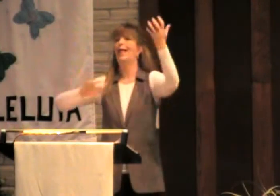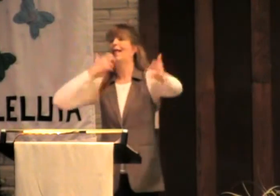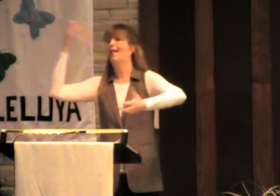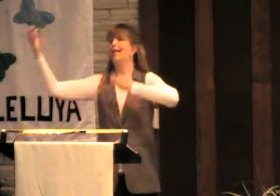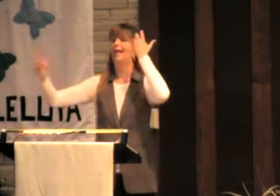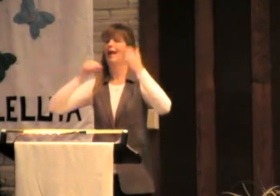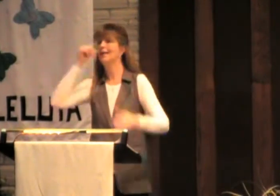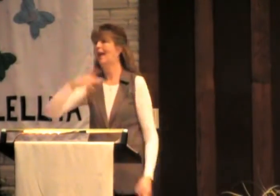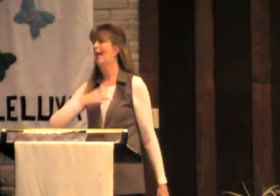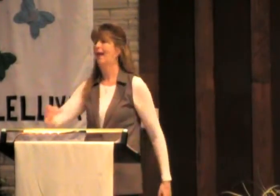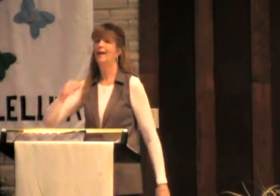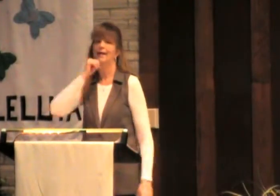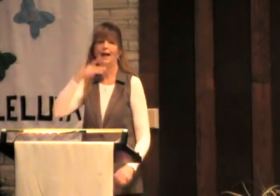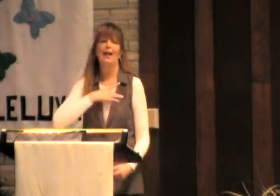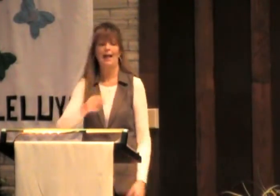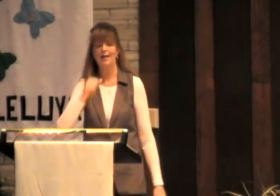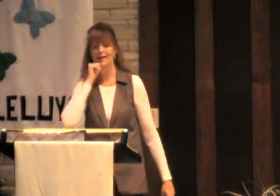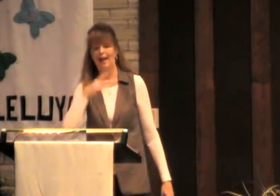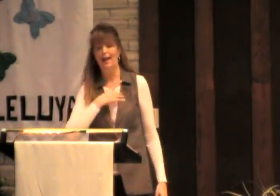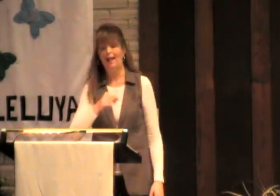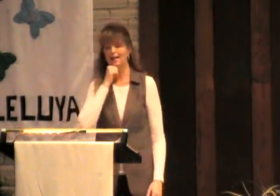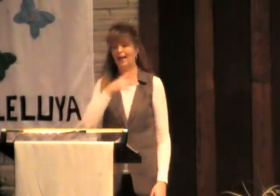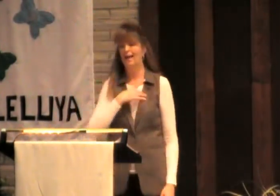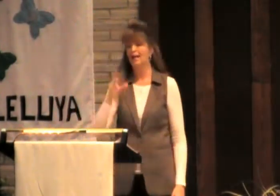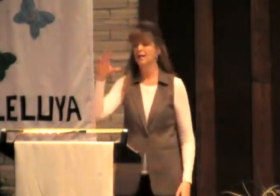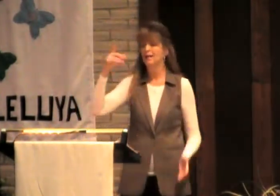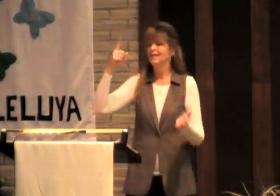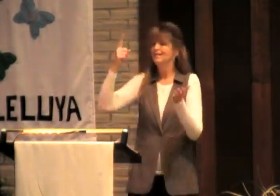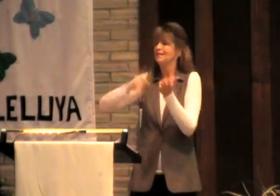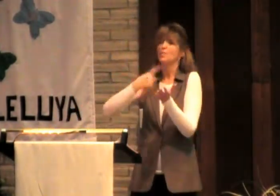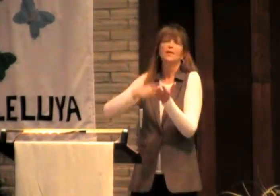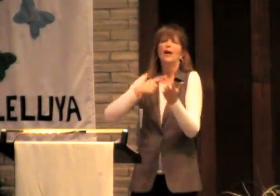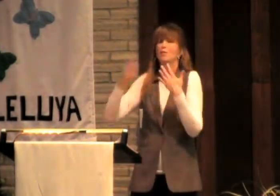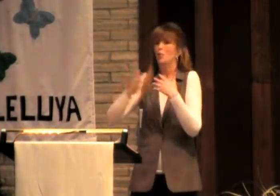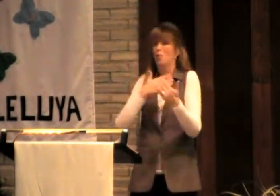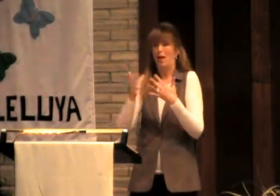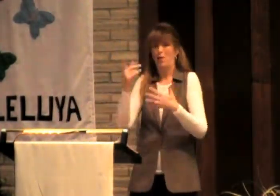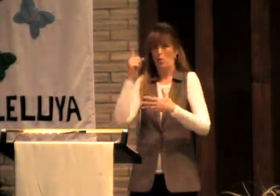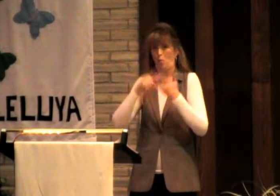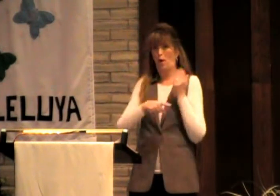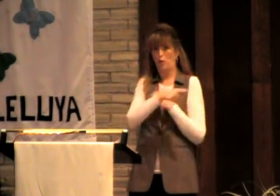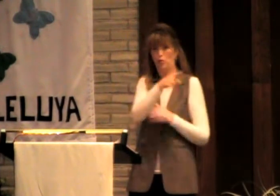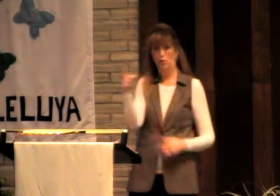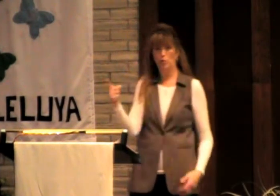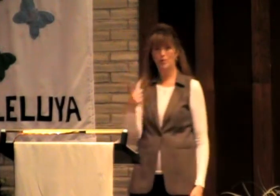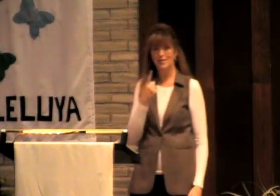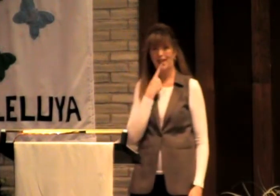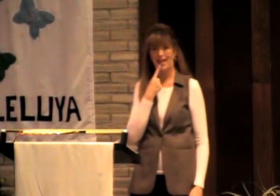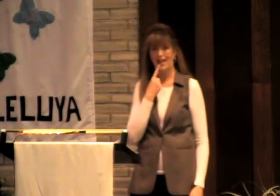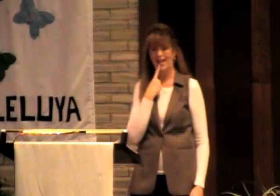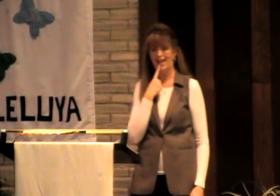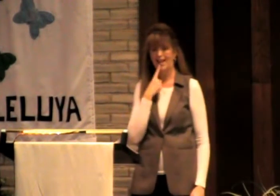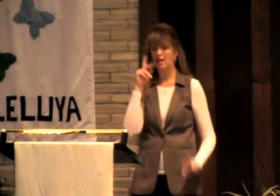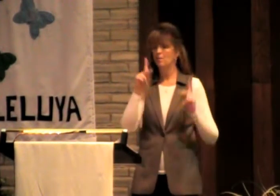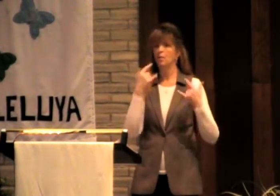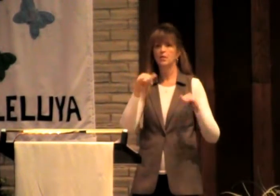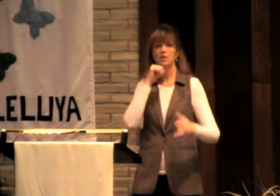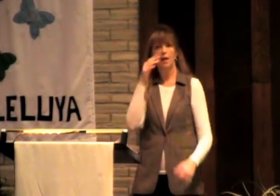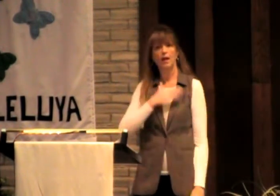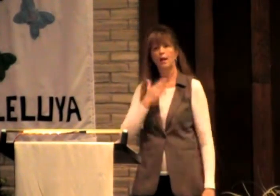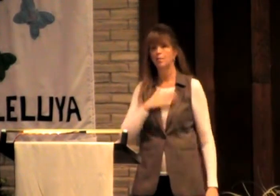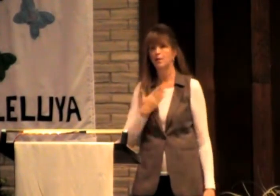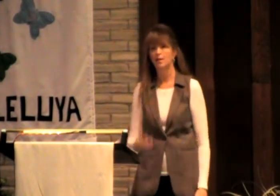Because babies like to cry and complain and scream, and they don't like things. So sometimes, no matter what you